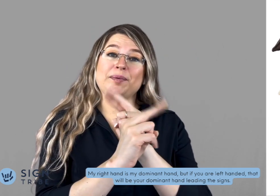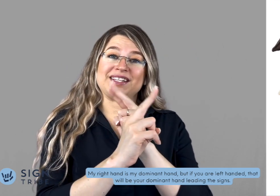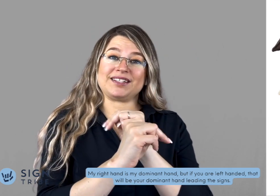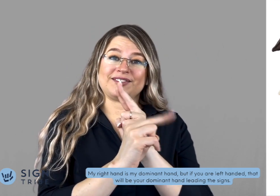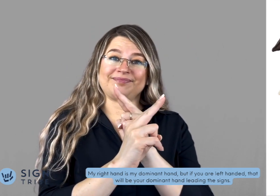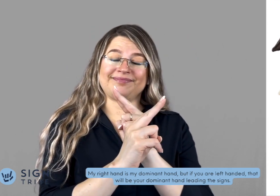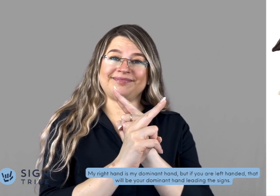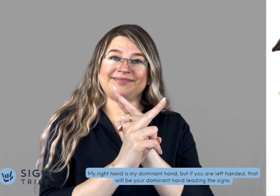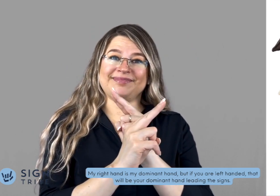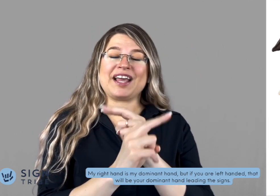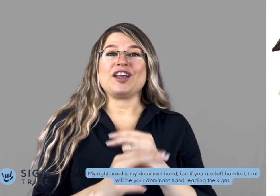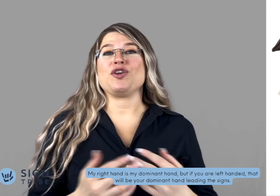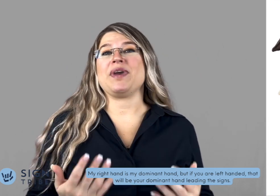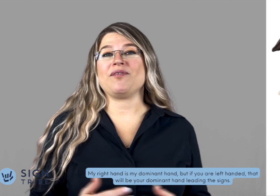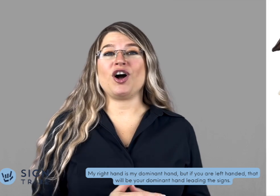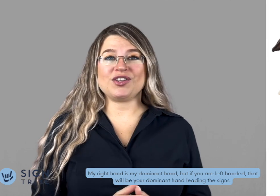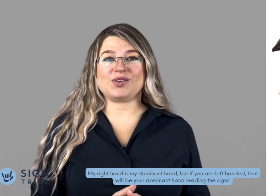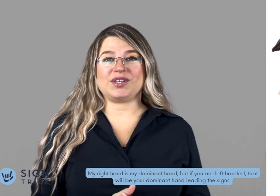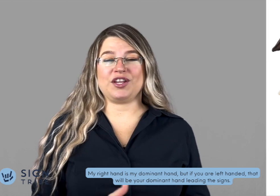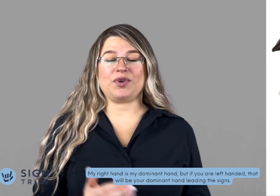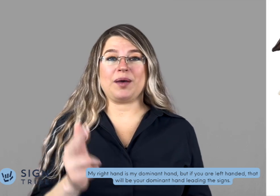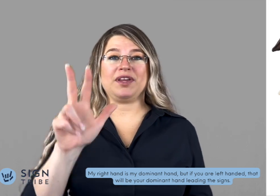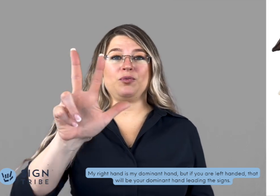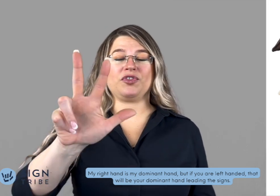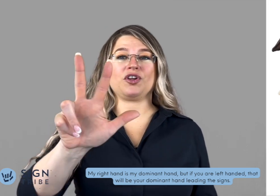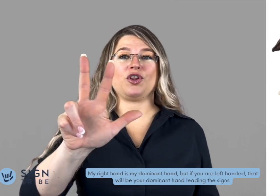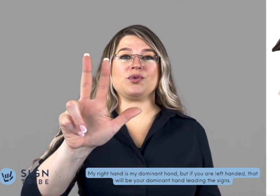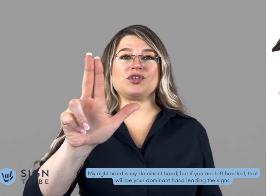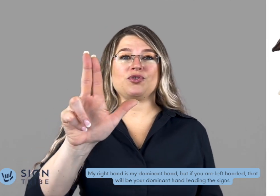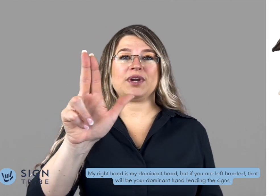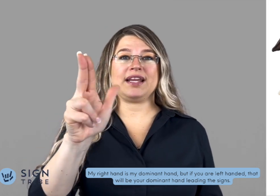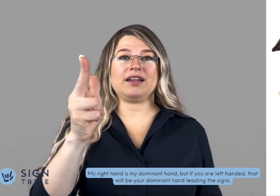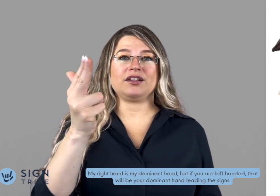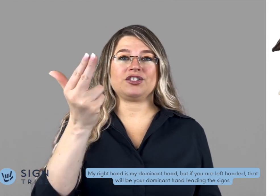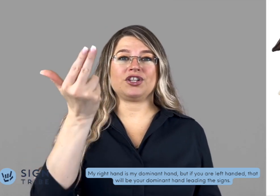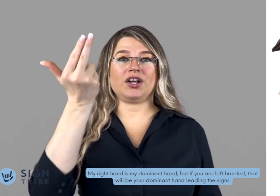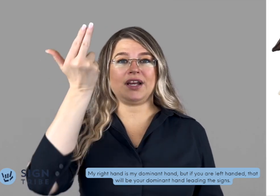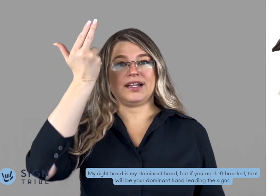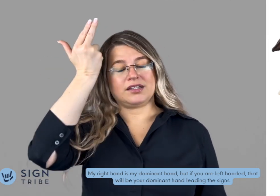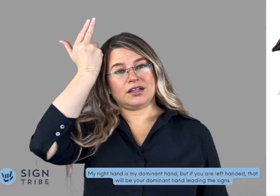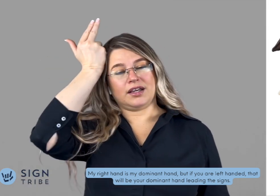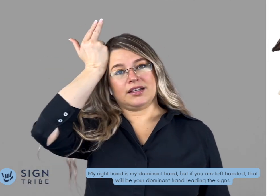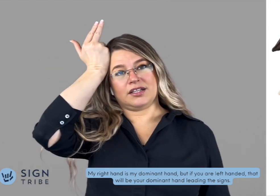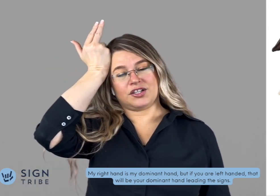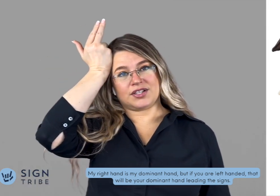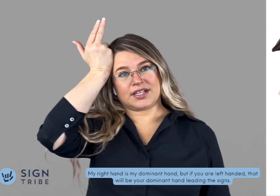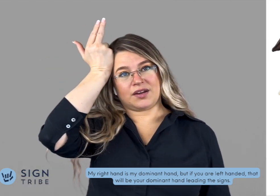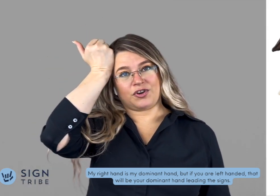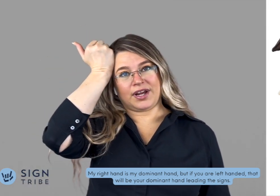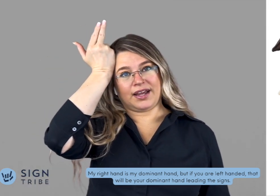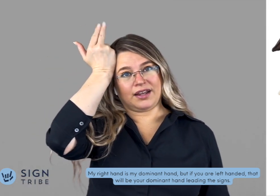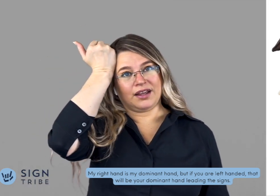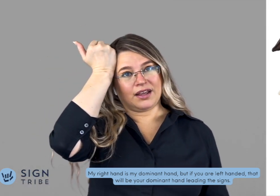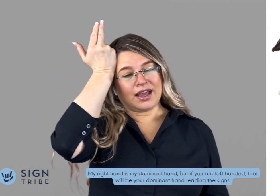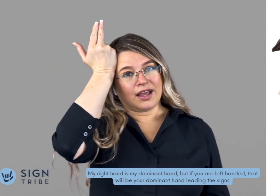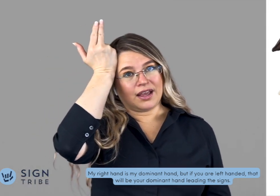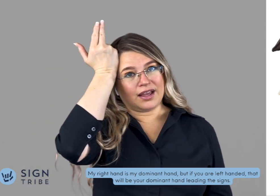Rabbit. You may have also seen rabbit with a closed 3, turn it and touch the side of your head, and then